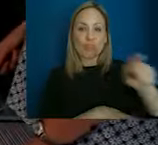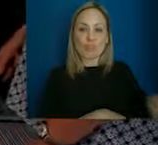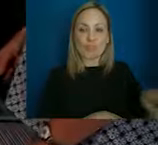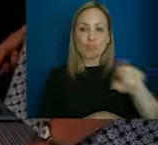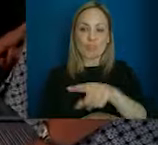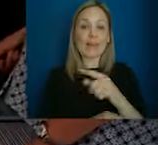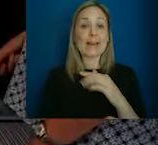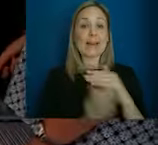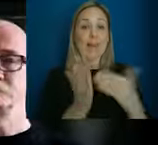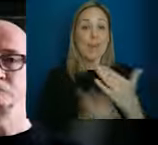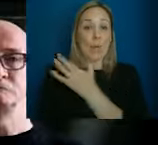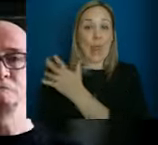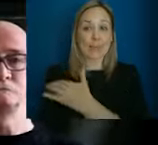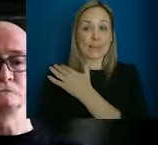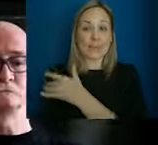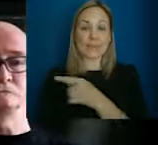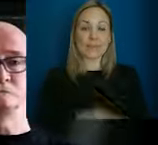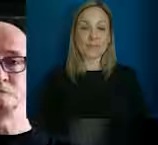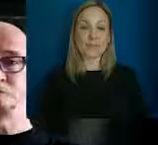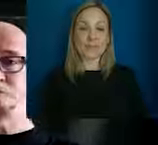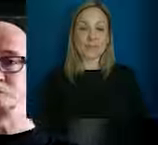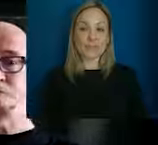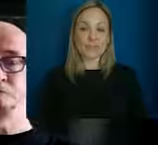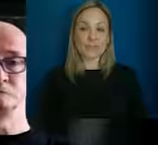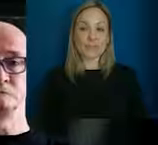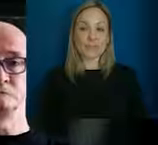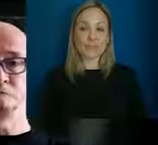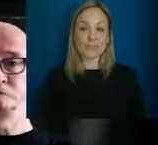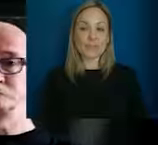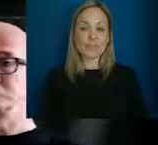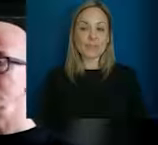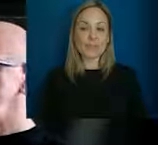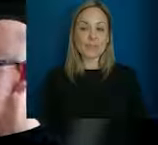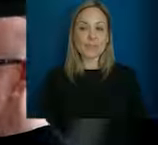The sign for constant contact or rolling the cane,